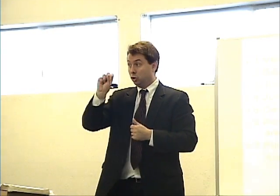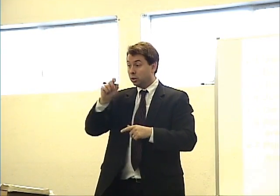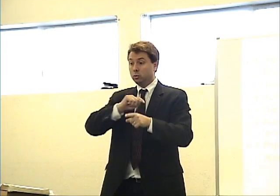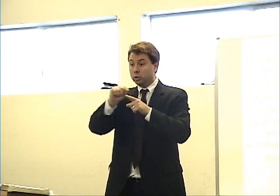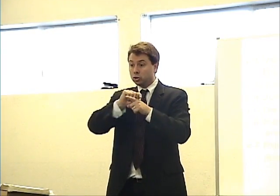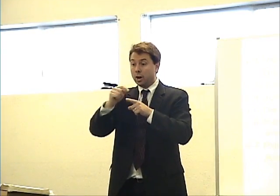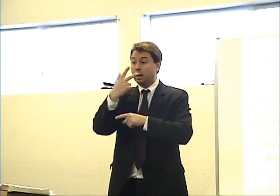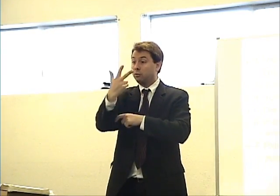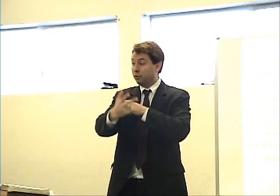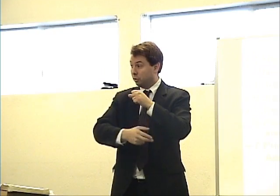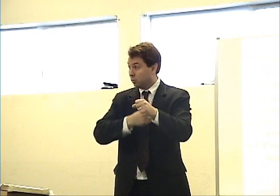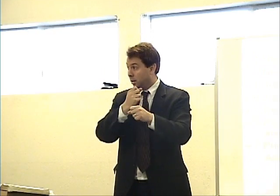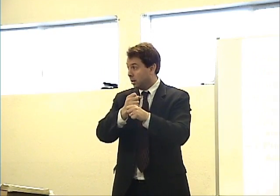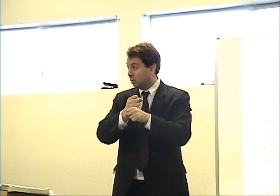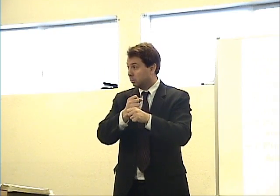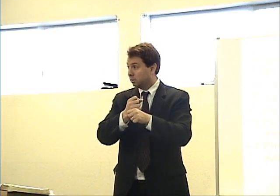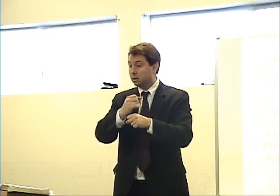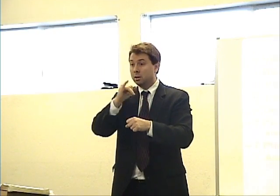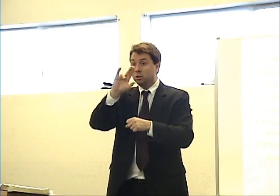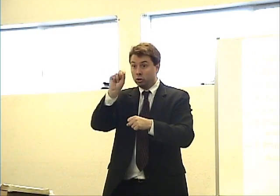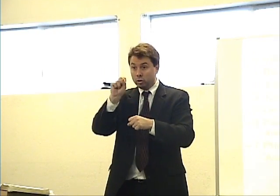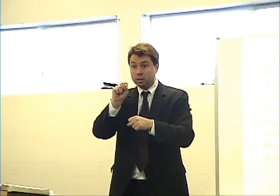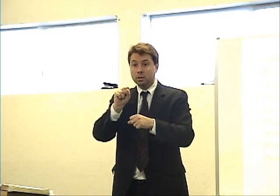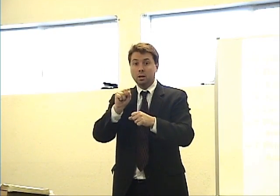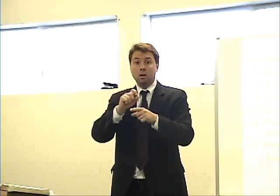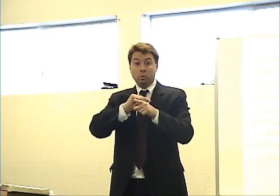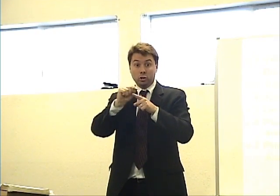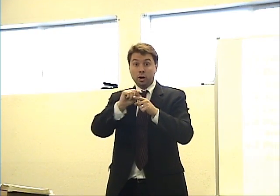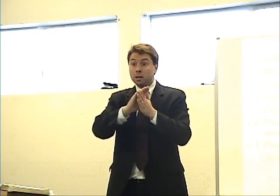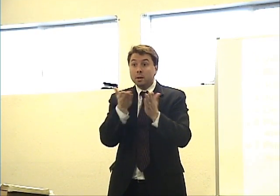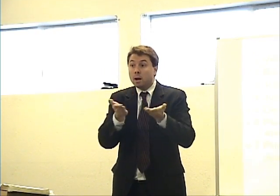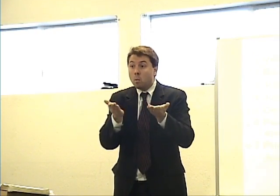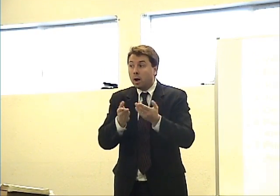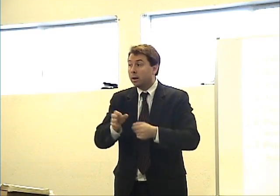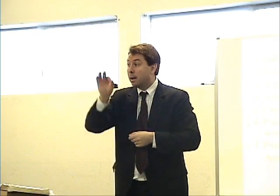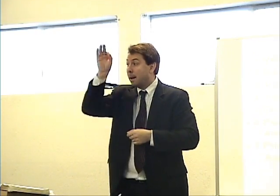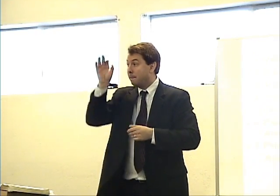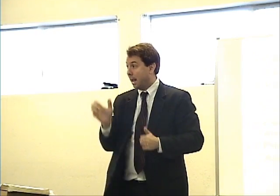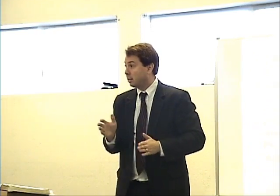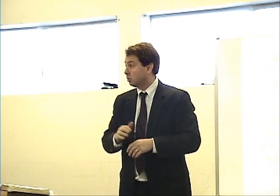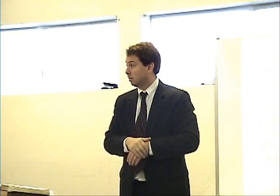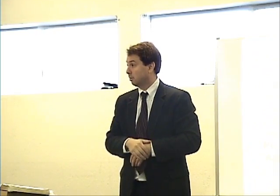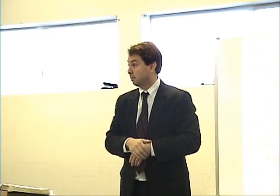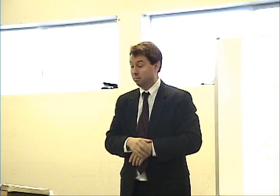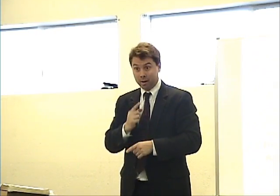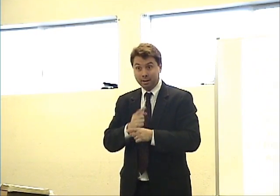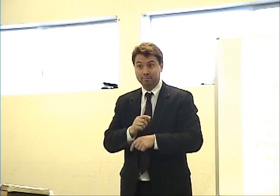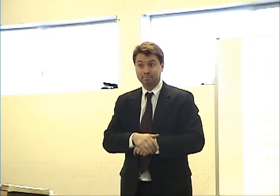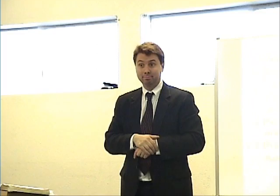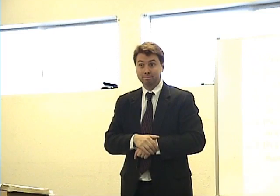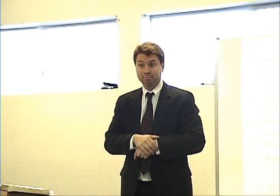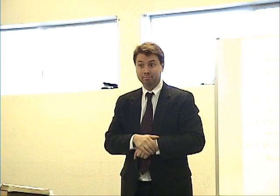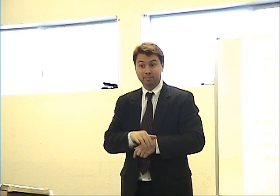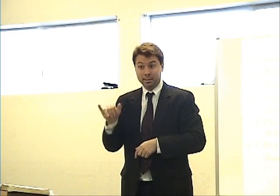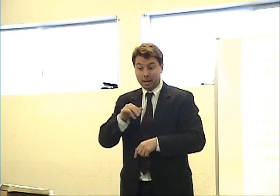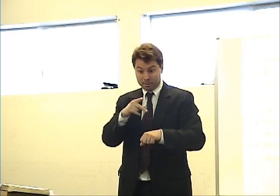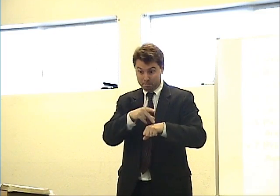Judas was trained for 3 years. Judas was trained to become what? A pastor. Right? Same as